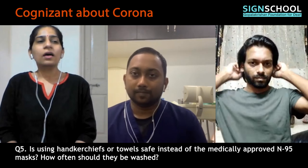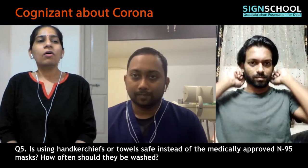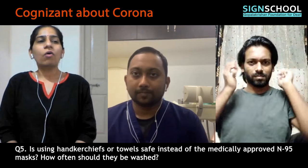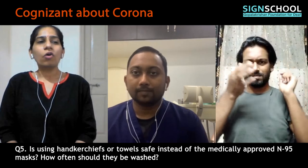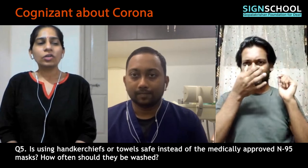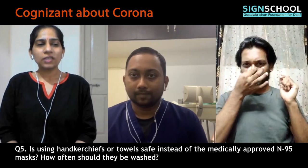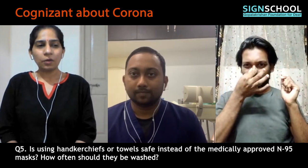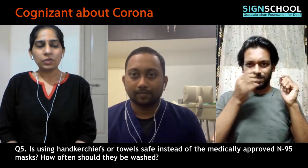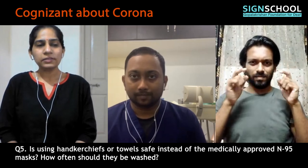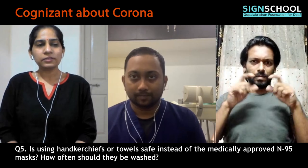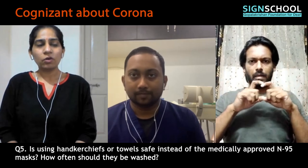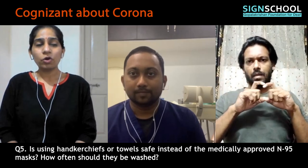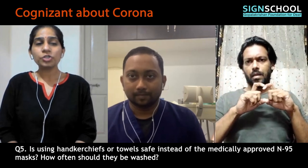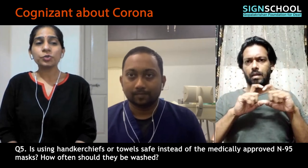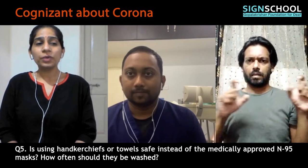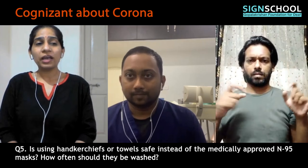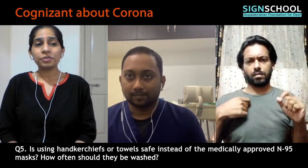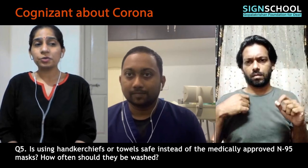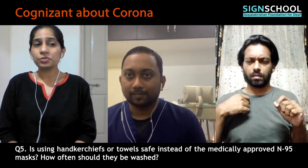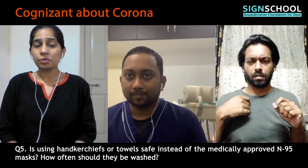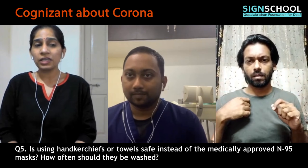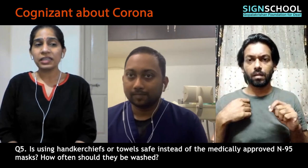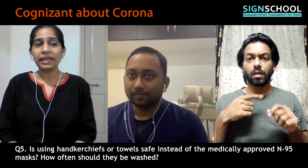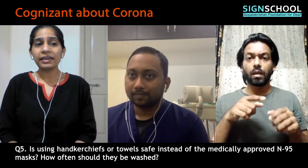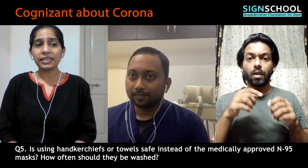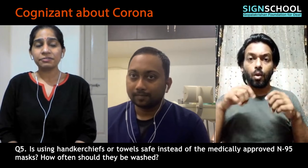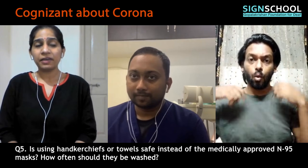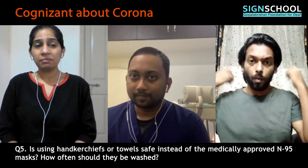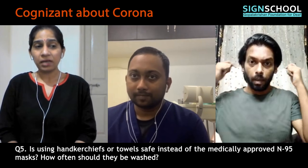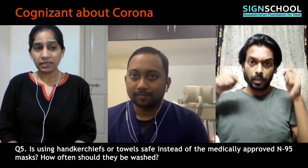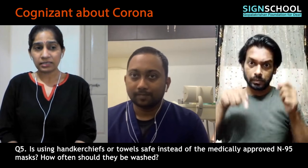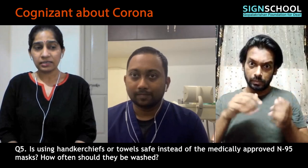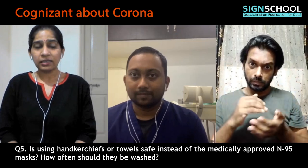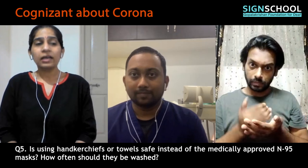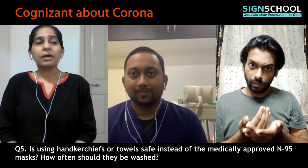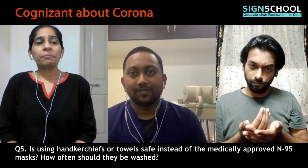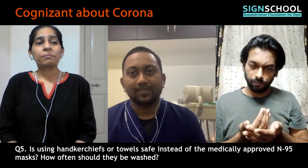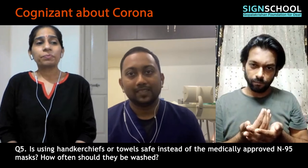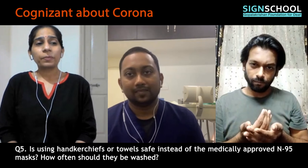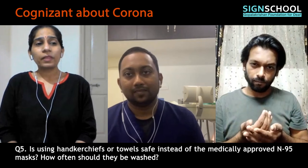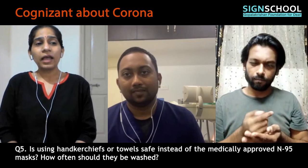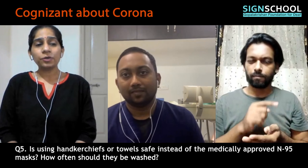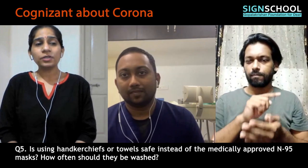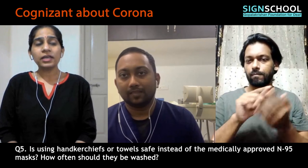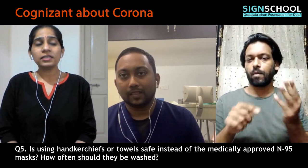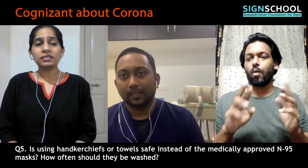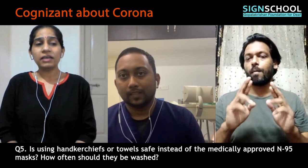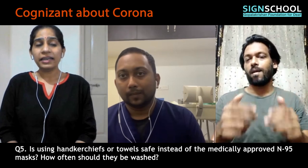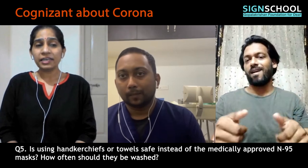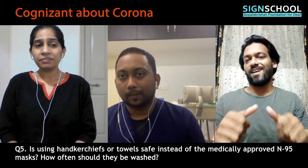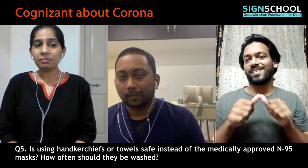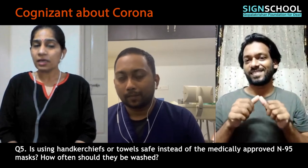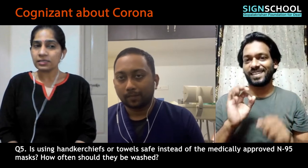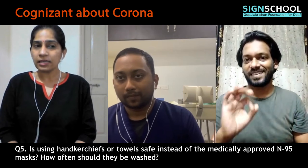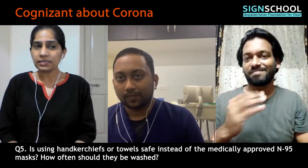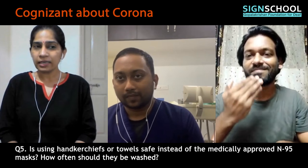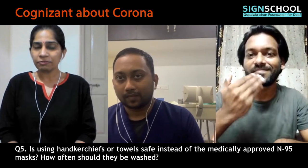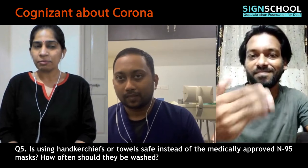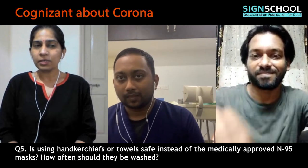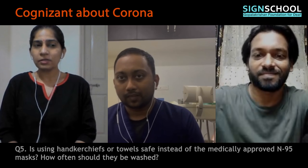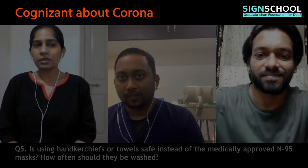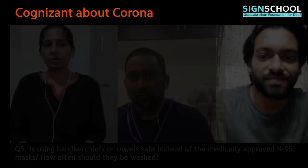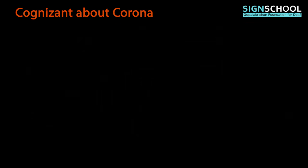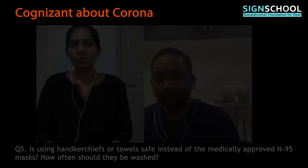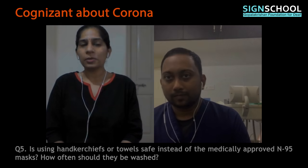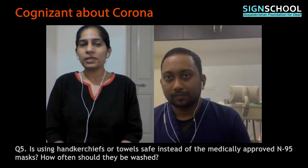handkerchiefs or towels, or should we have to use only the N95 mask? I know that N95 masks are